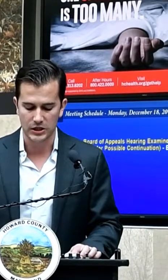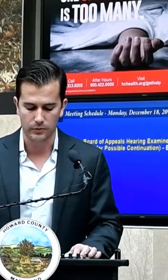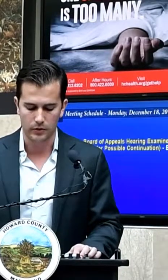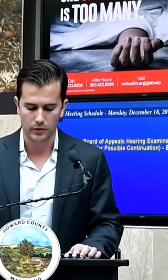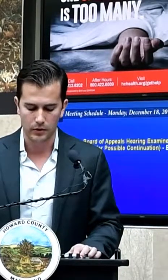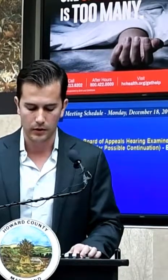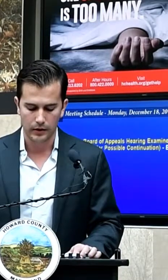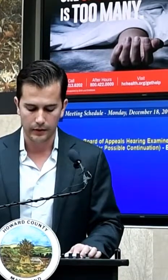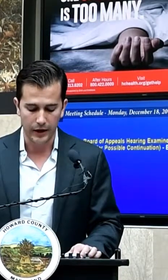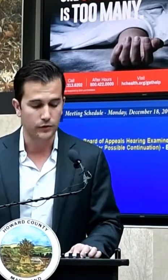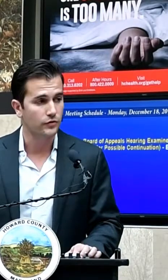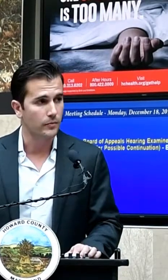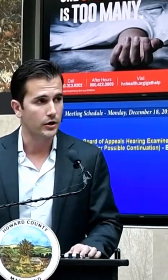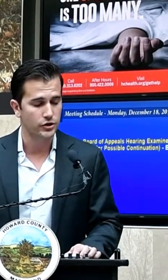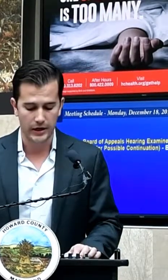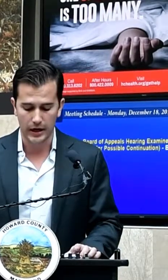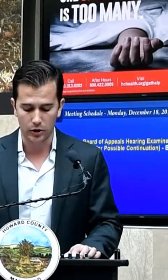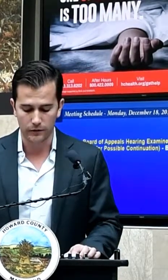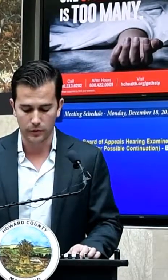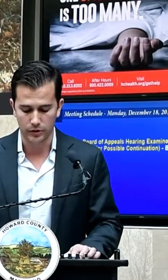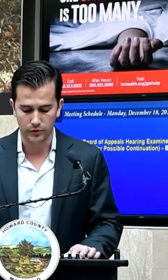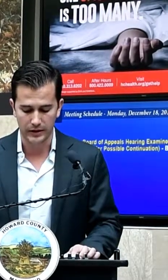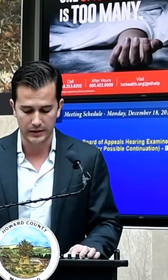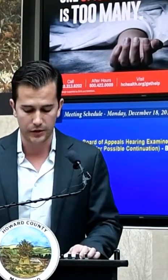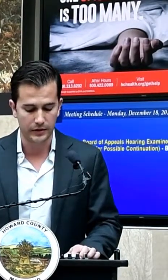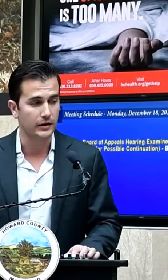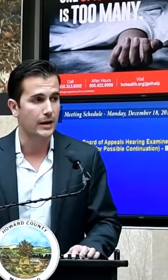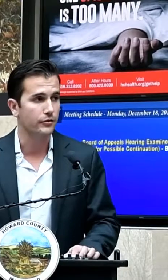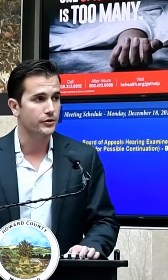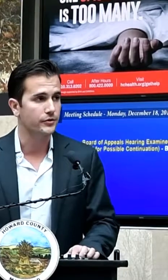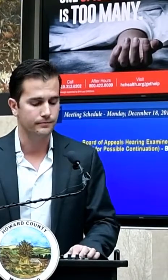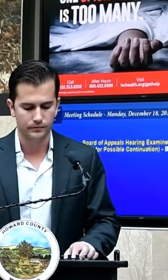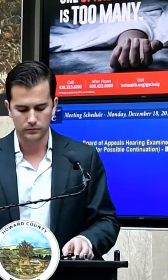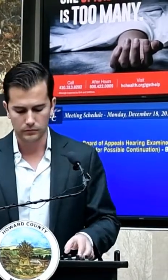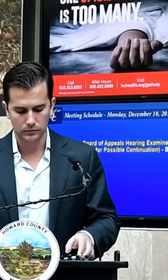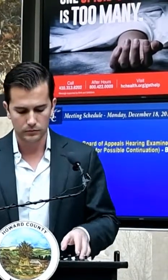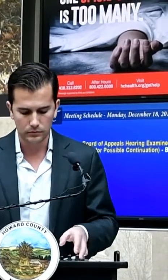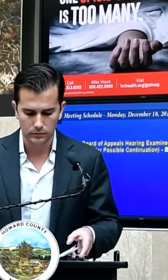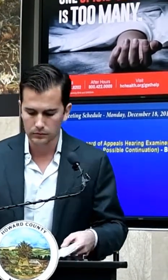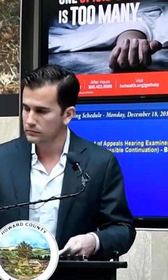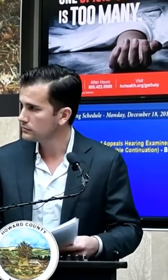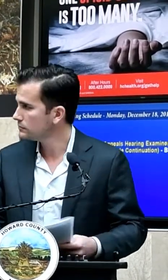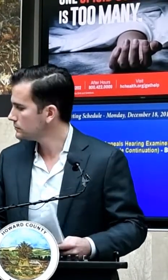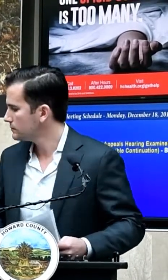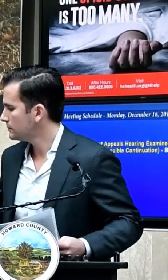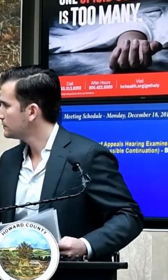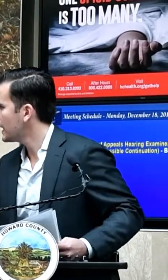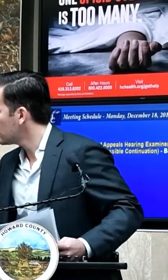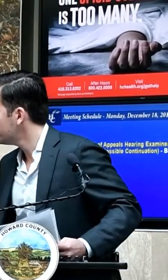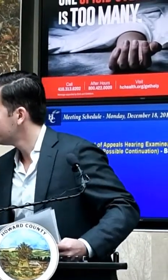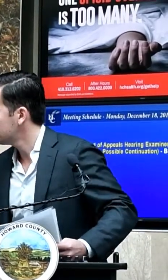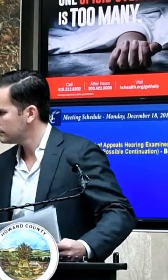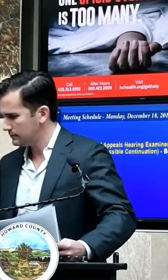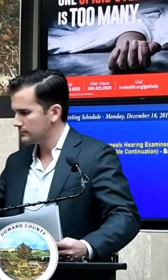lives possible. Thank you so much, and I look forward to a continued collaboration. Thank you very much,